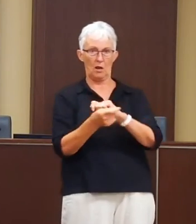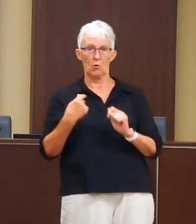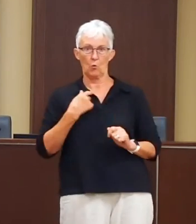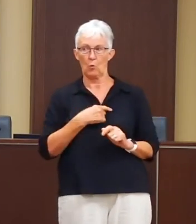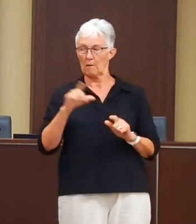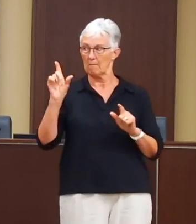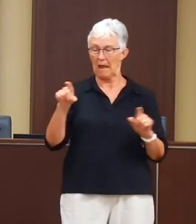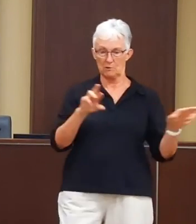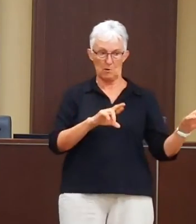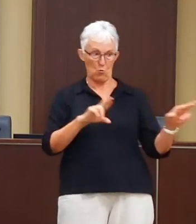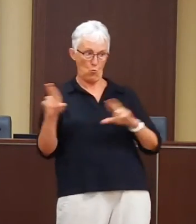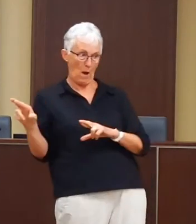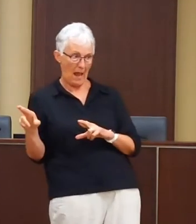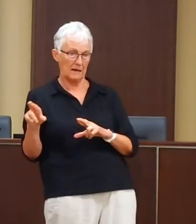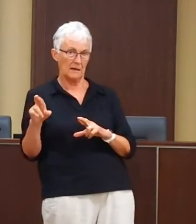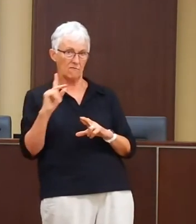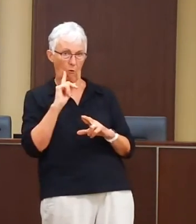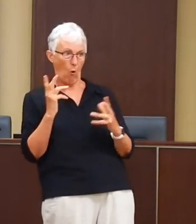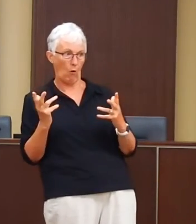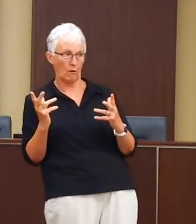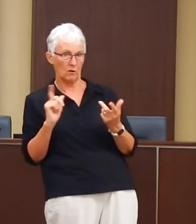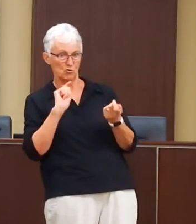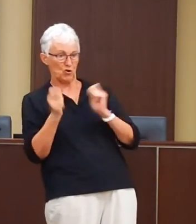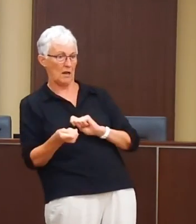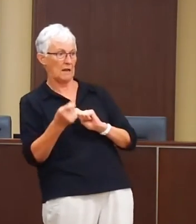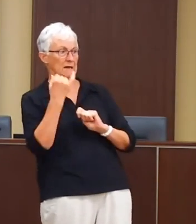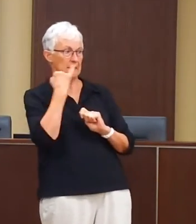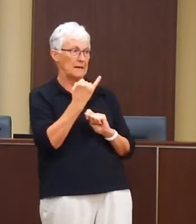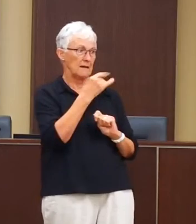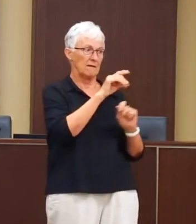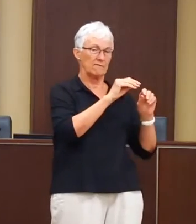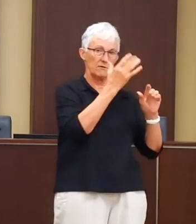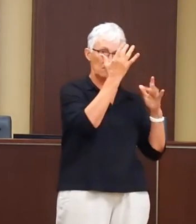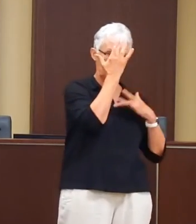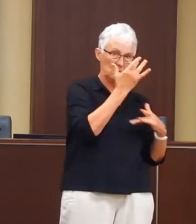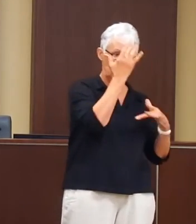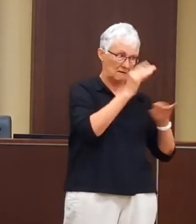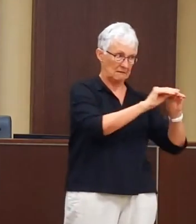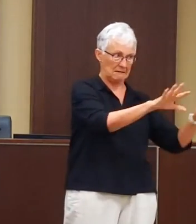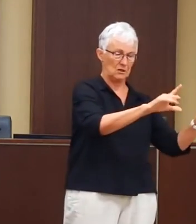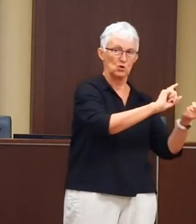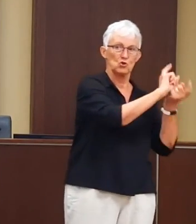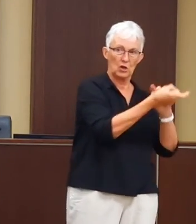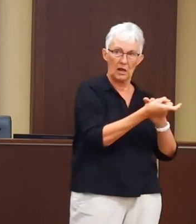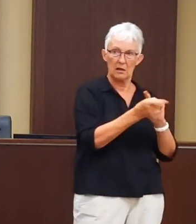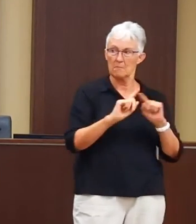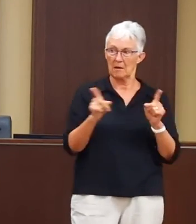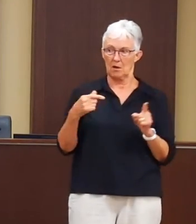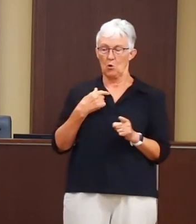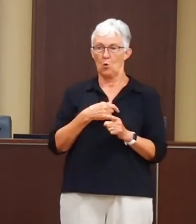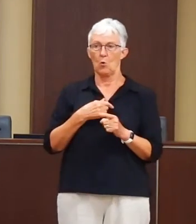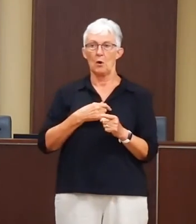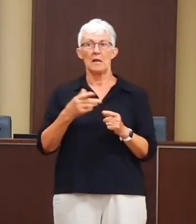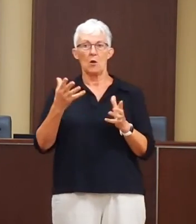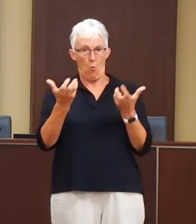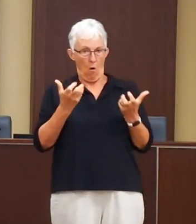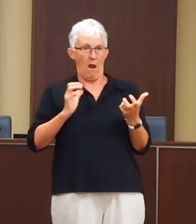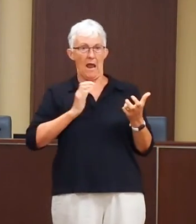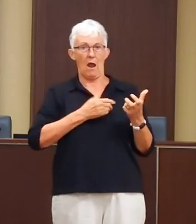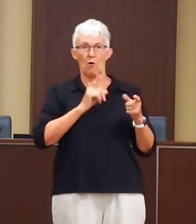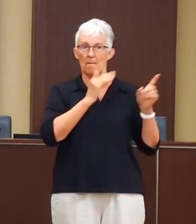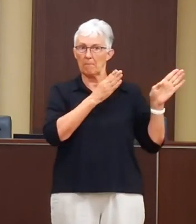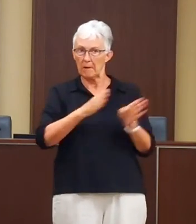if we don't release our plan early enough for people to begin to think about it, then we're being tardy, so to speak, with regard to